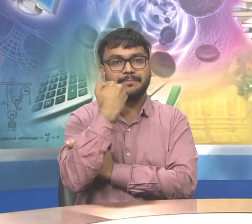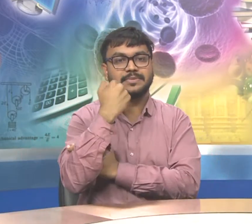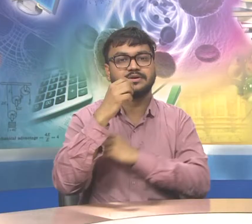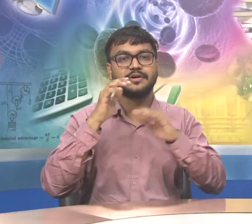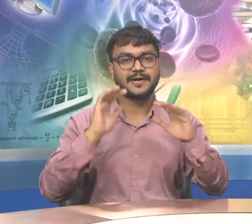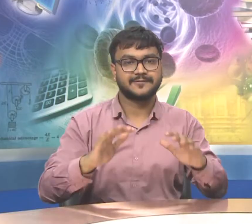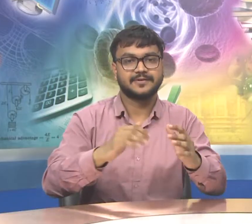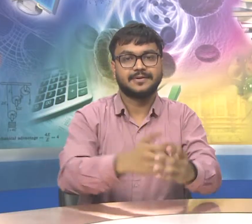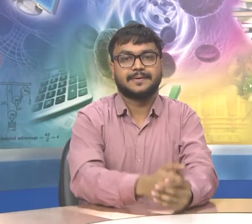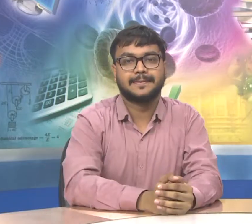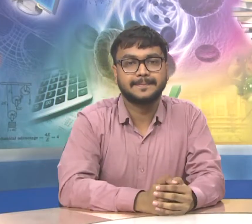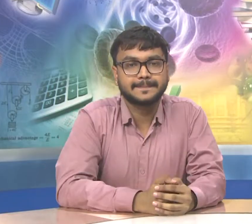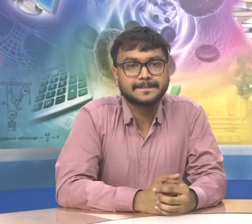pillion riders.